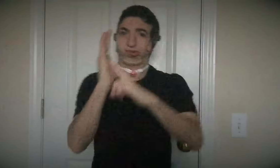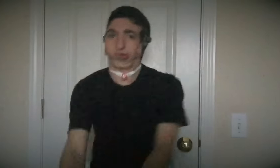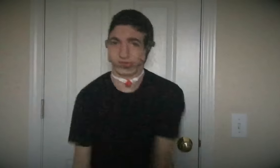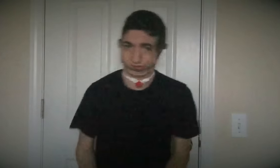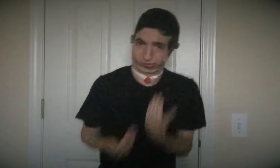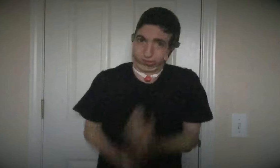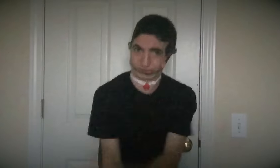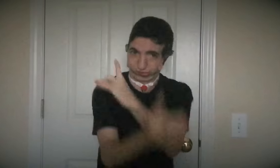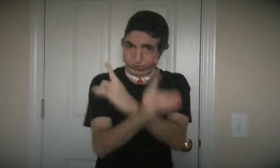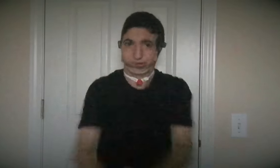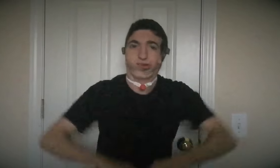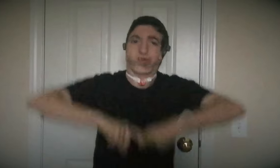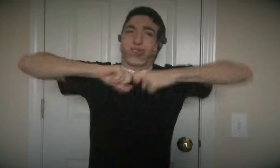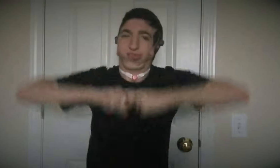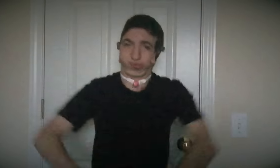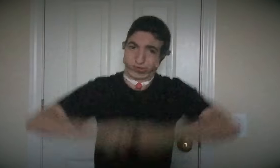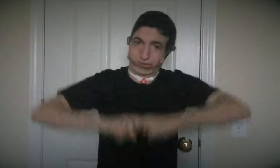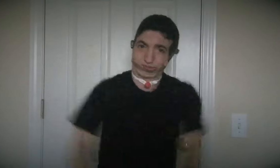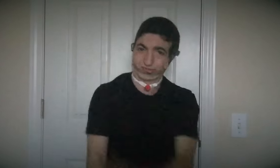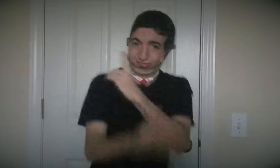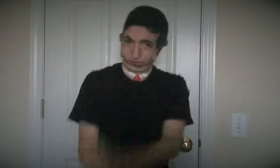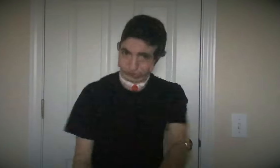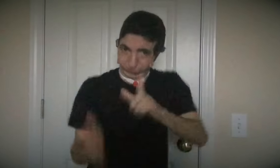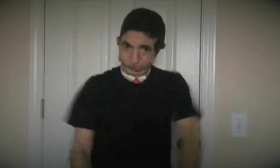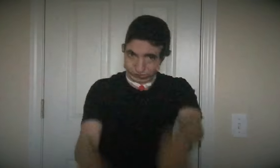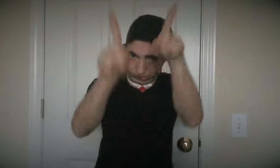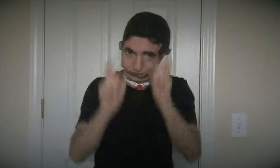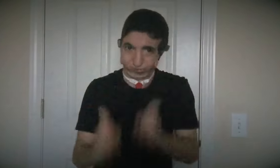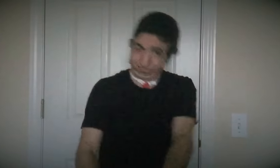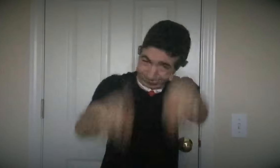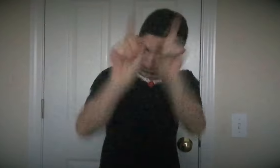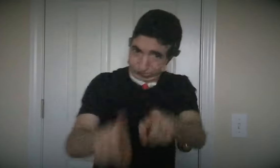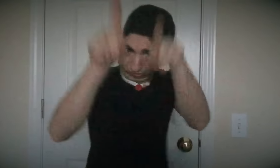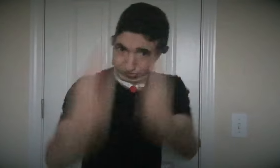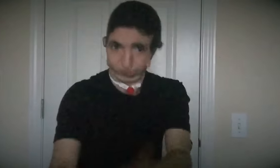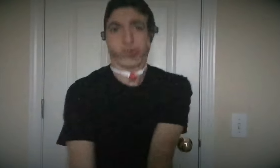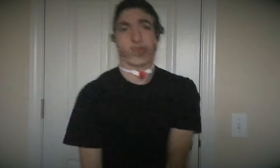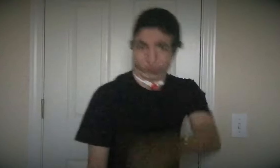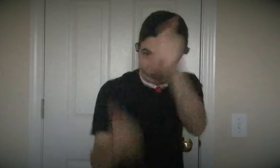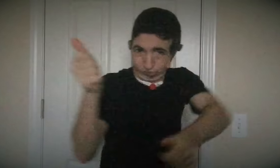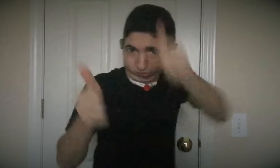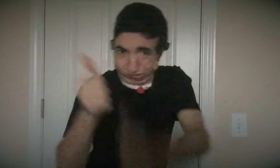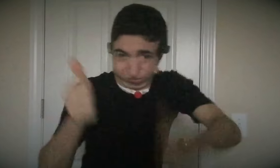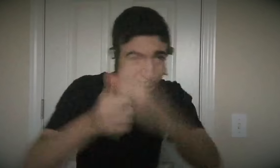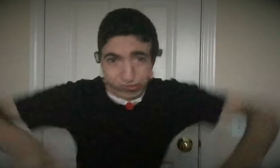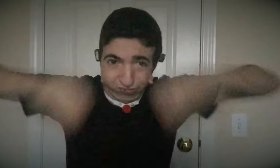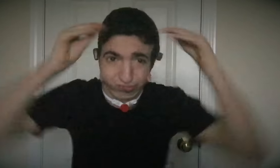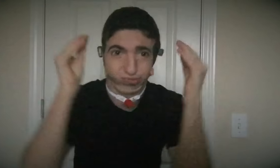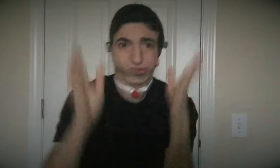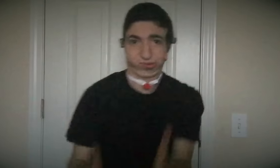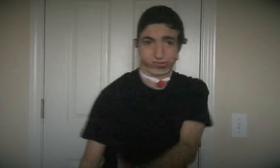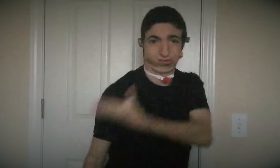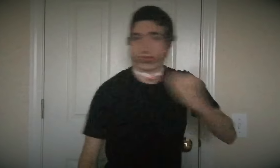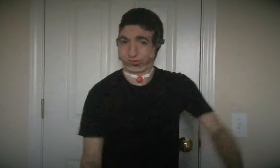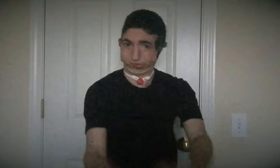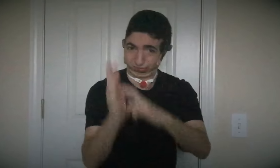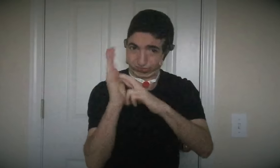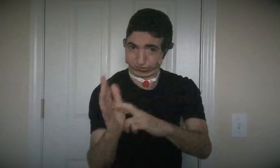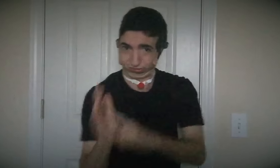It's me defending in suspense. It's me suspended in a defenseless test. Being tested by a ruthless examiner. That's represented